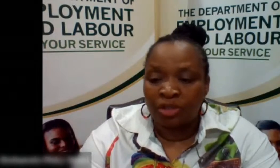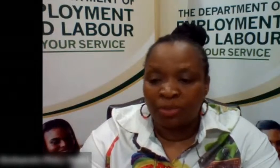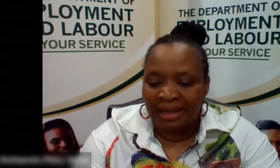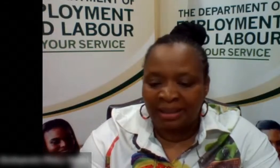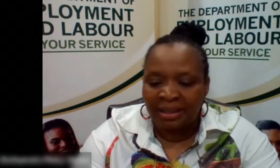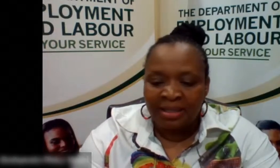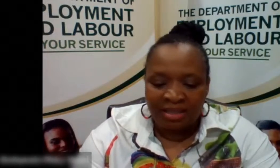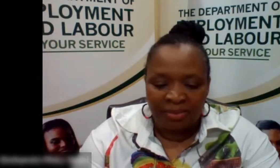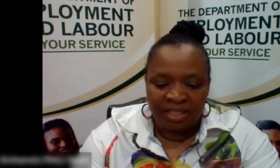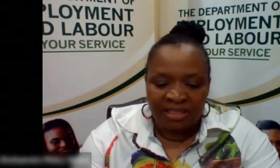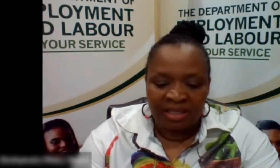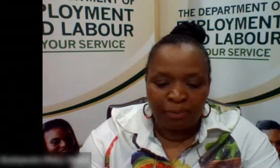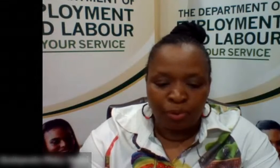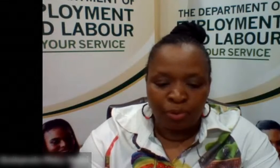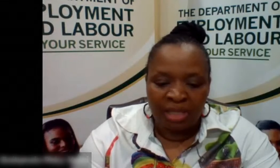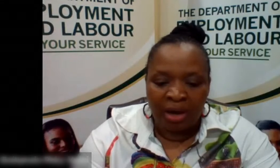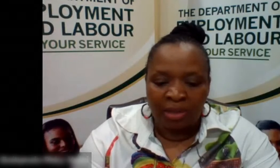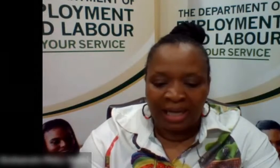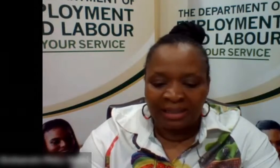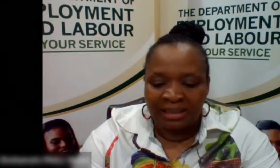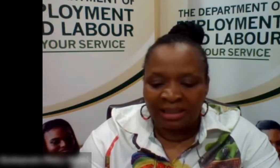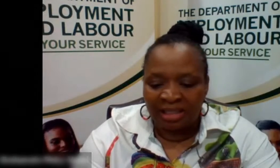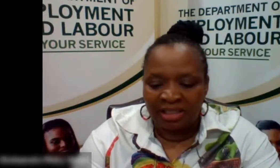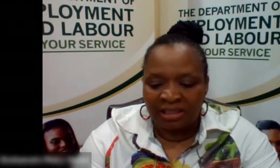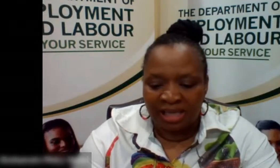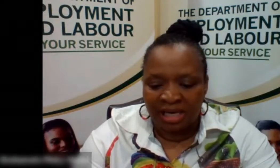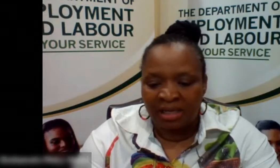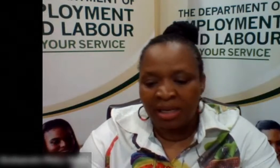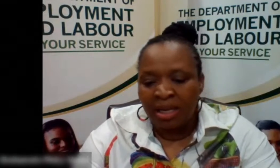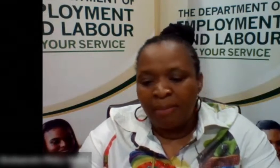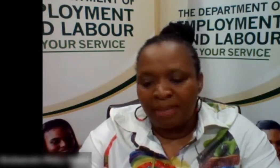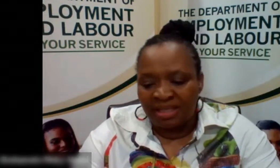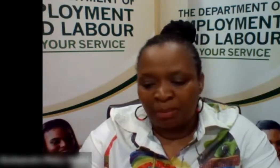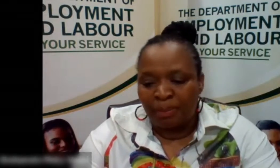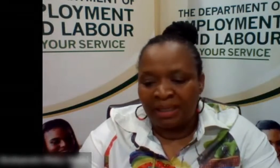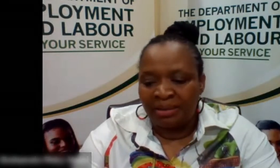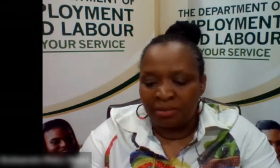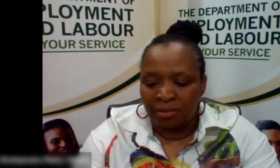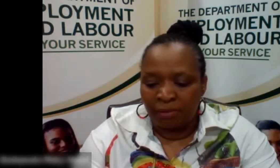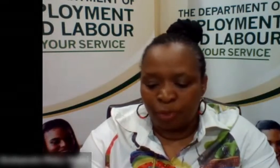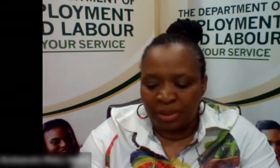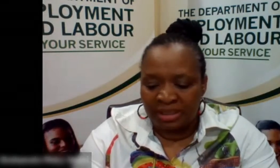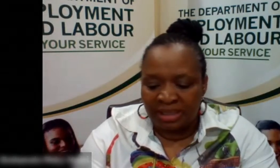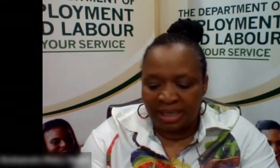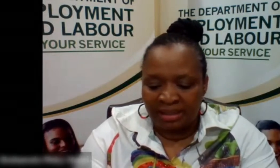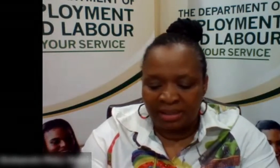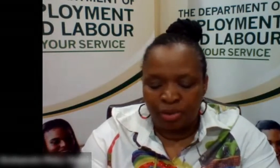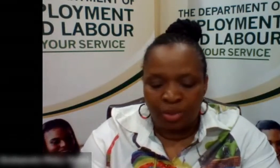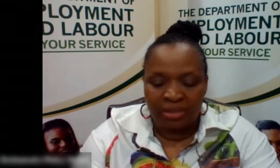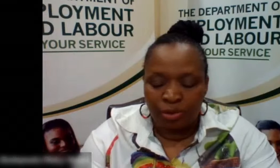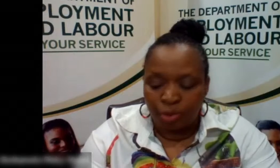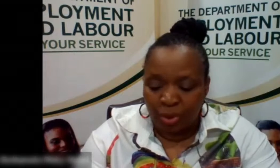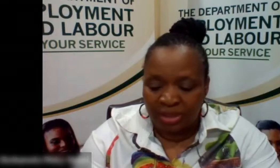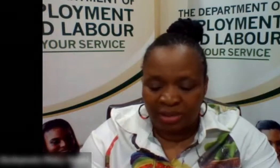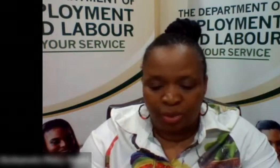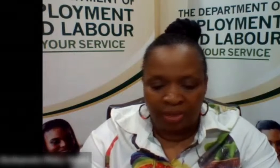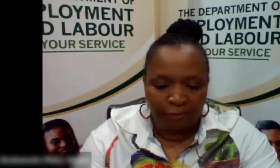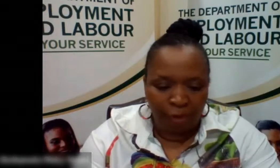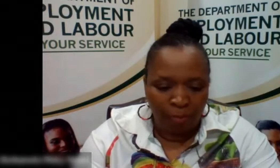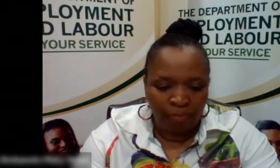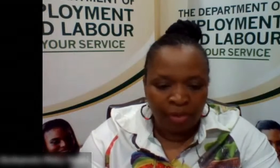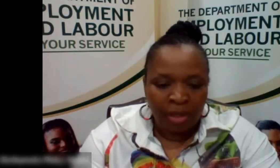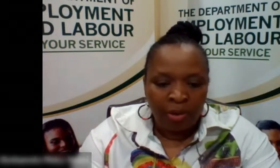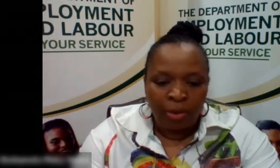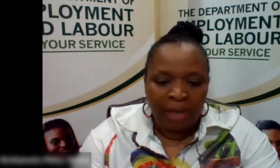caused by substance abuse outlined in the National Drug Master Plan of 2019 to